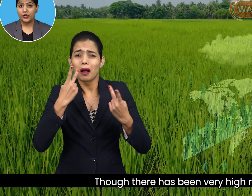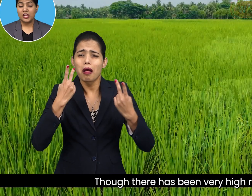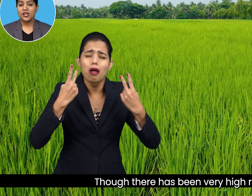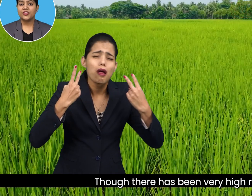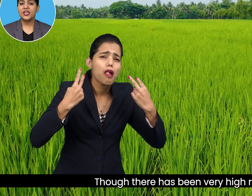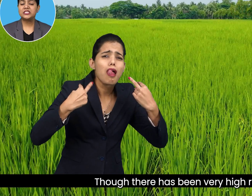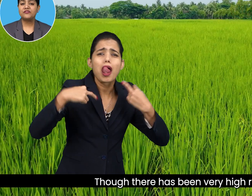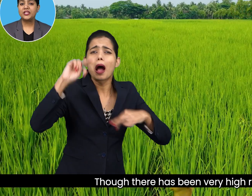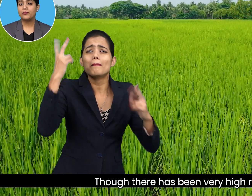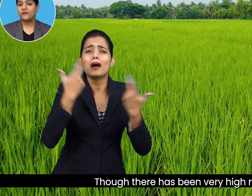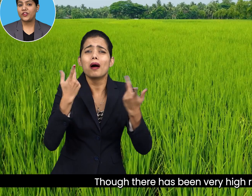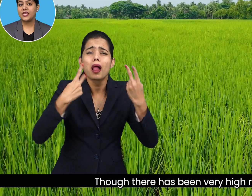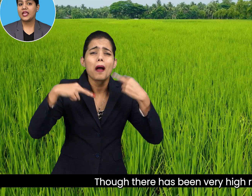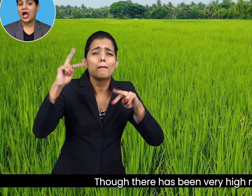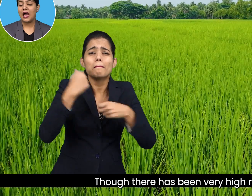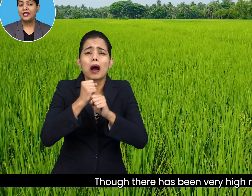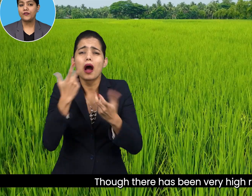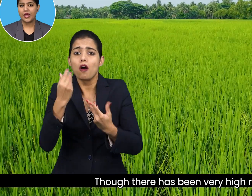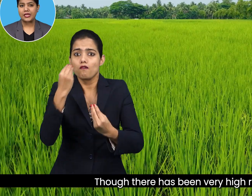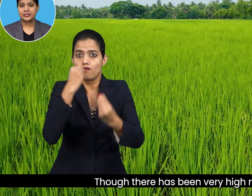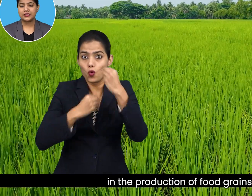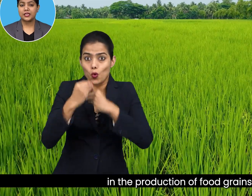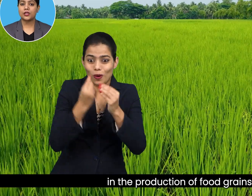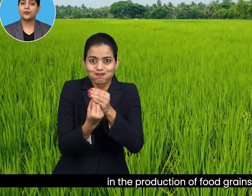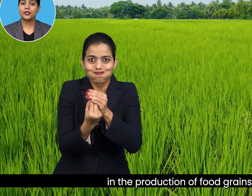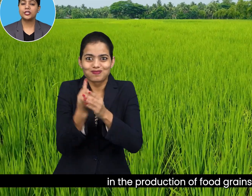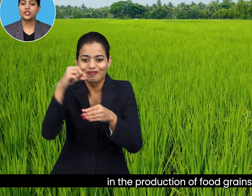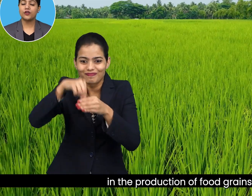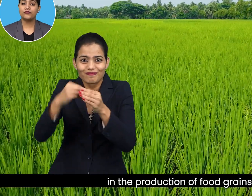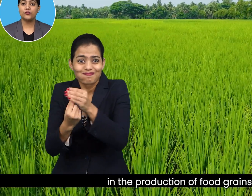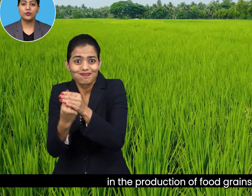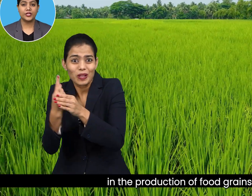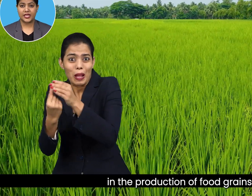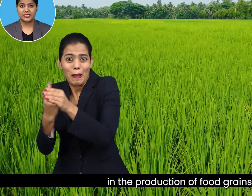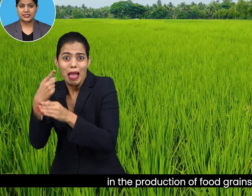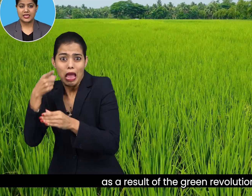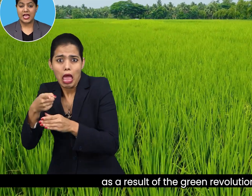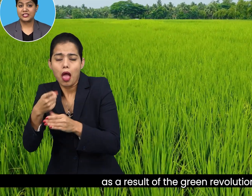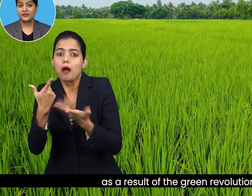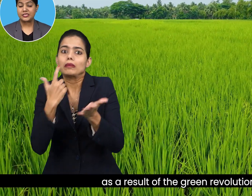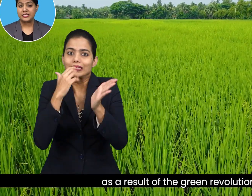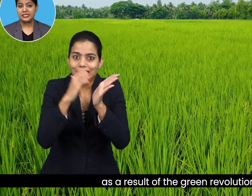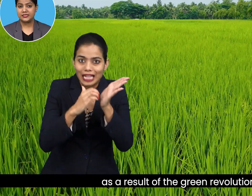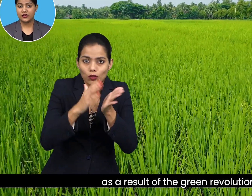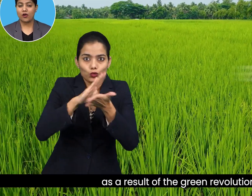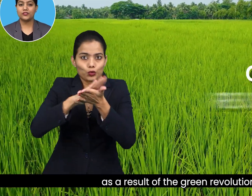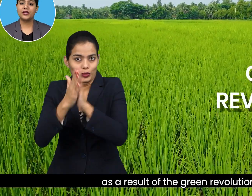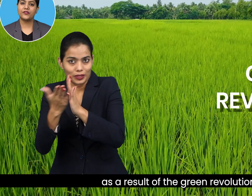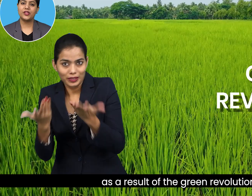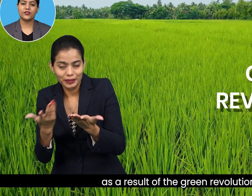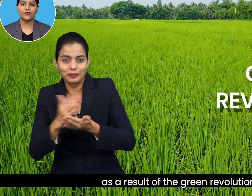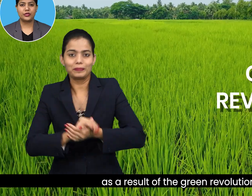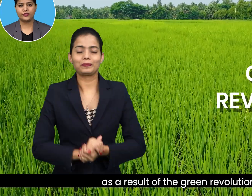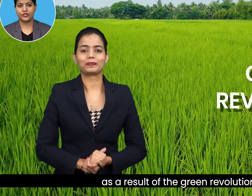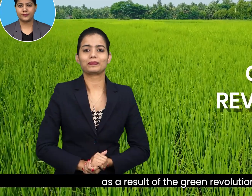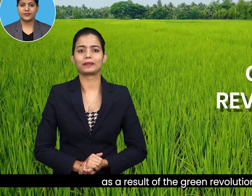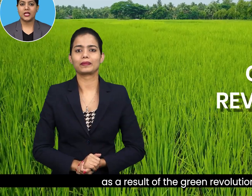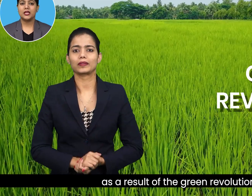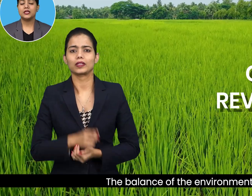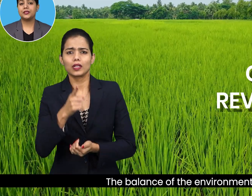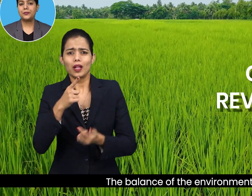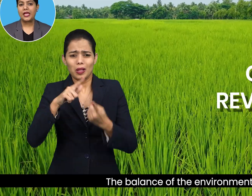Though there has been very high rise in the production of food grains as a result of the Green